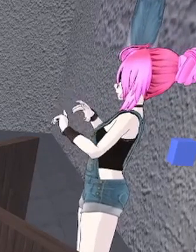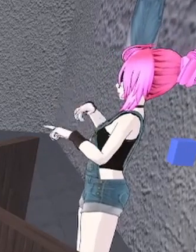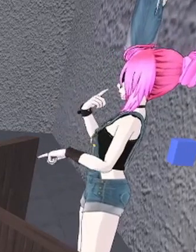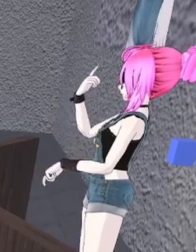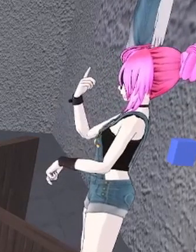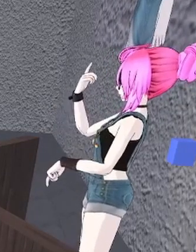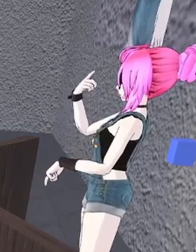alphabet,